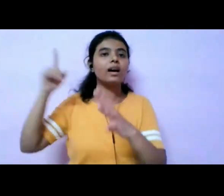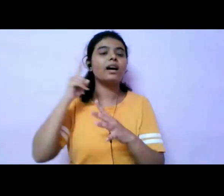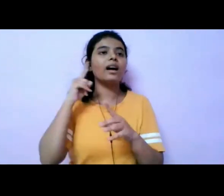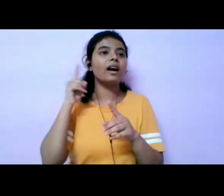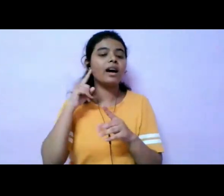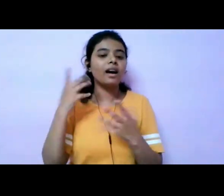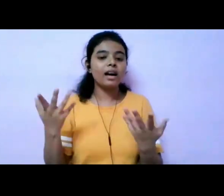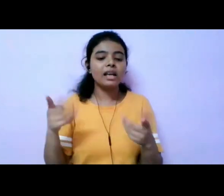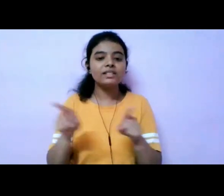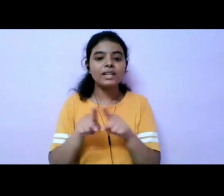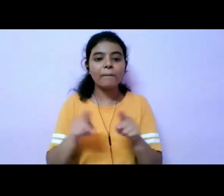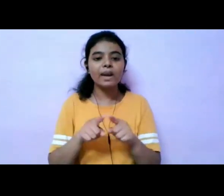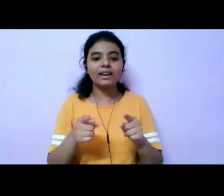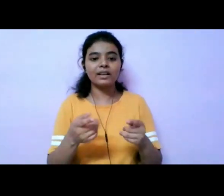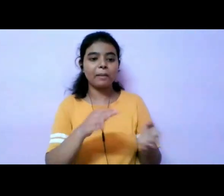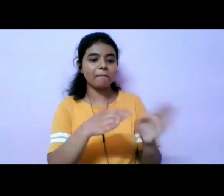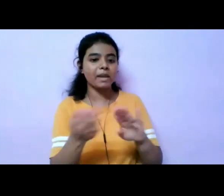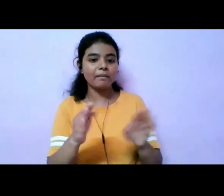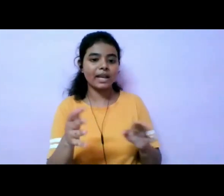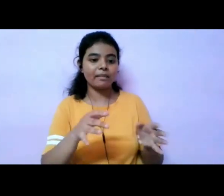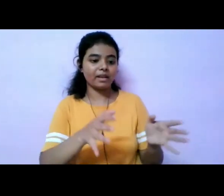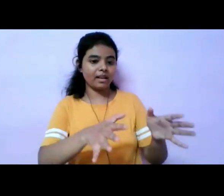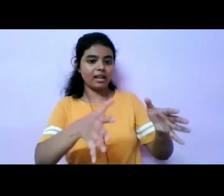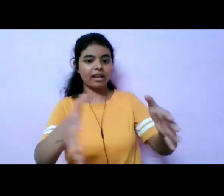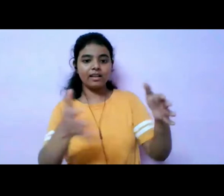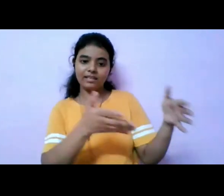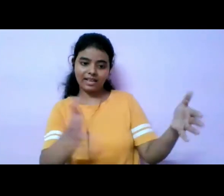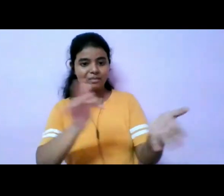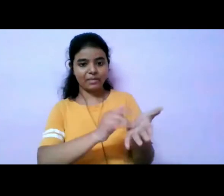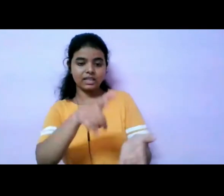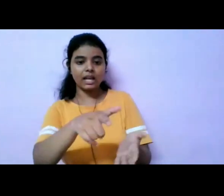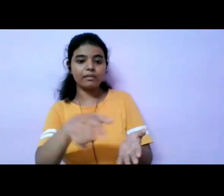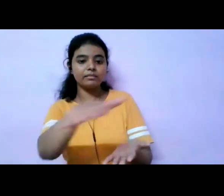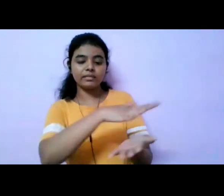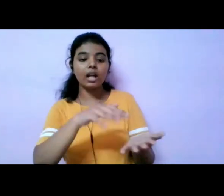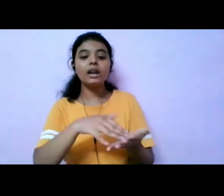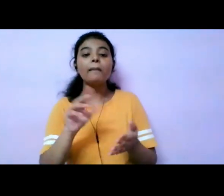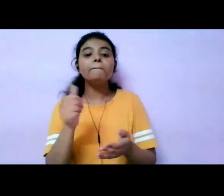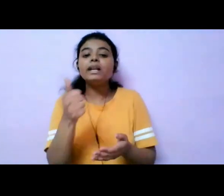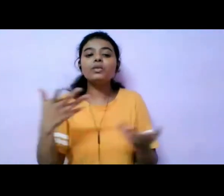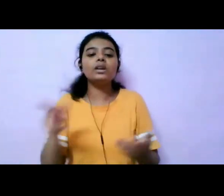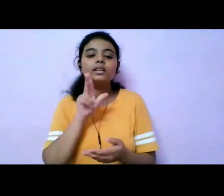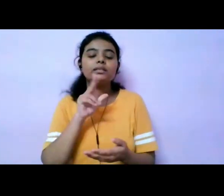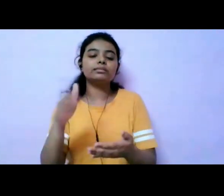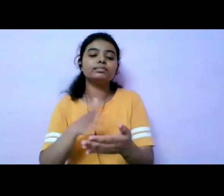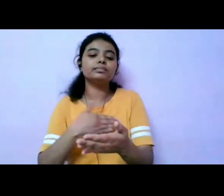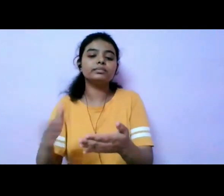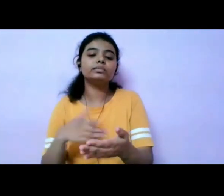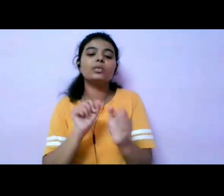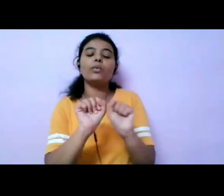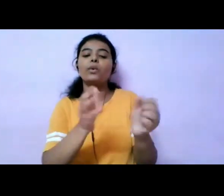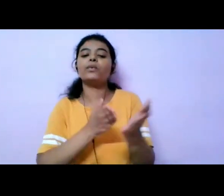past a graveyard. It's best to sing. the imagination does not